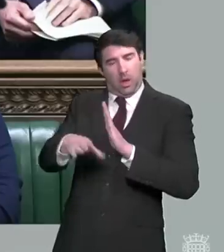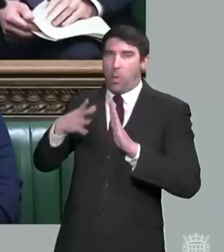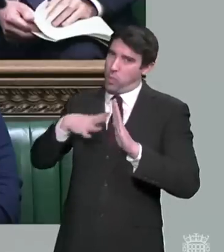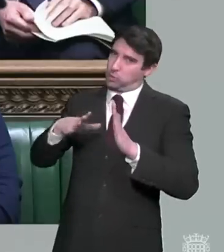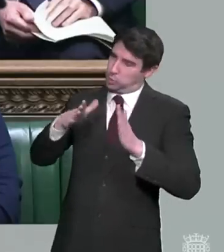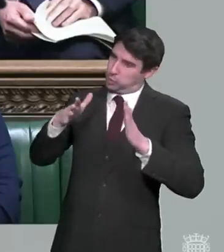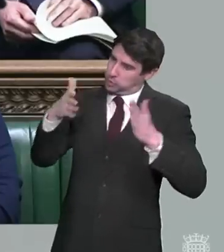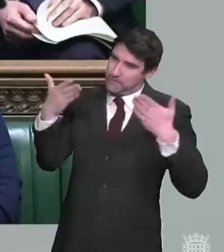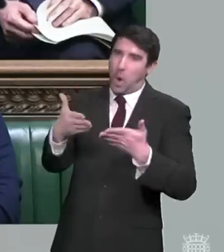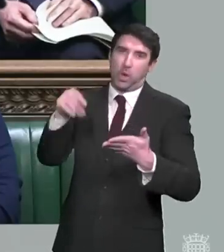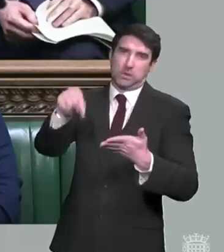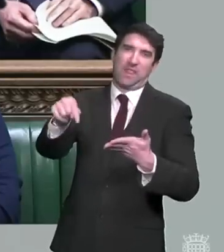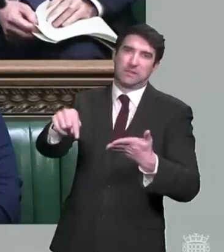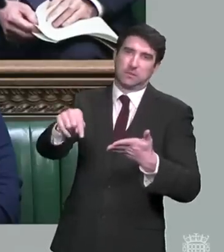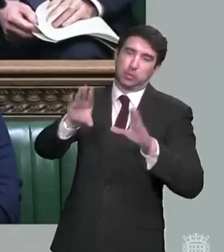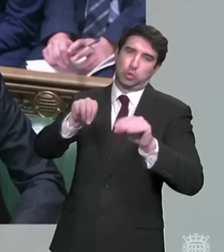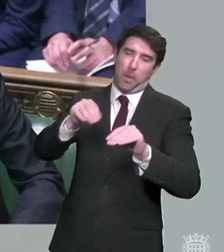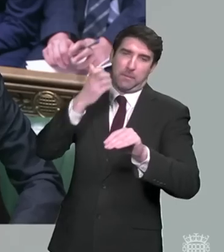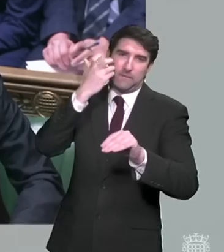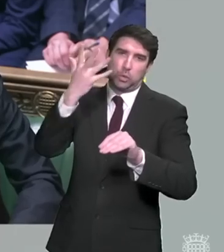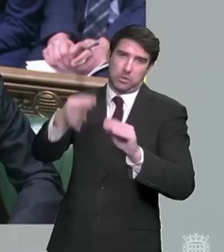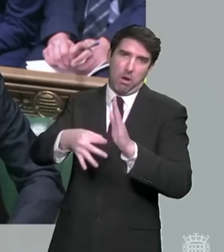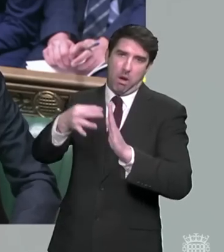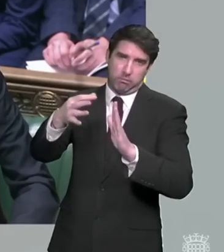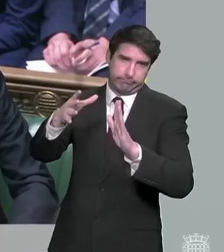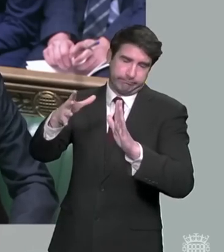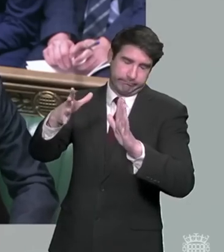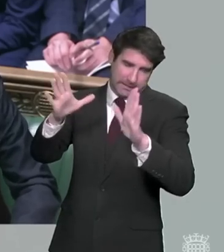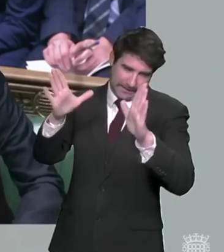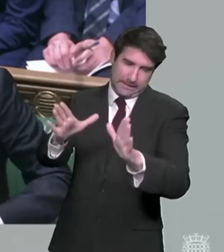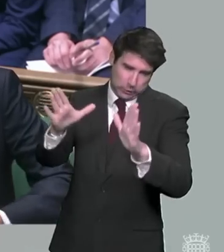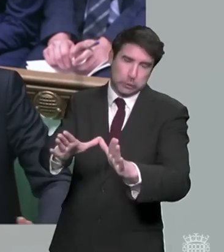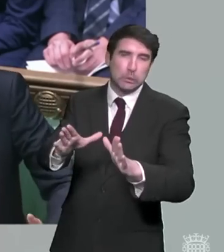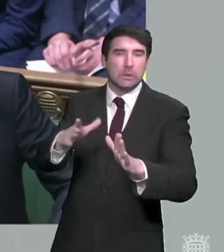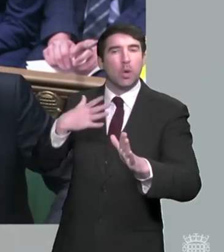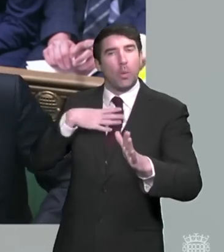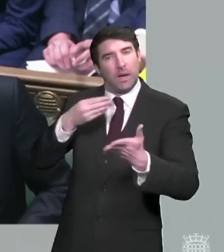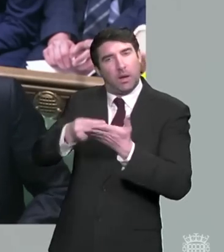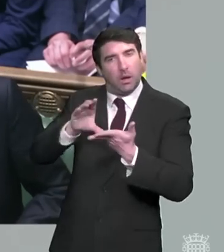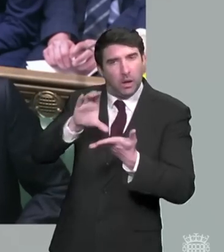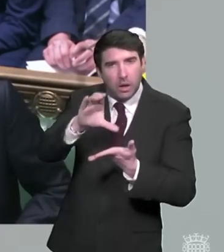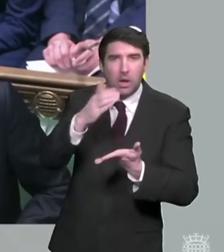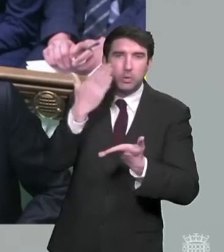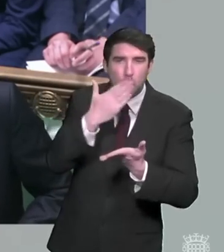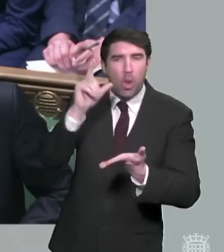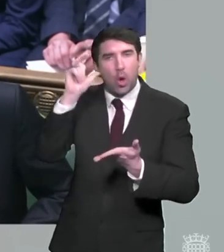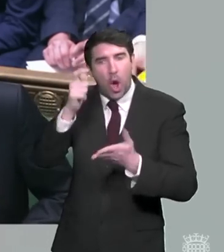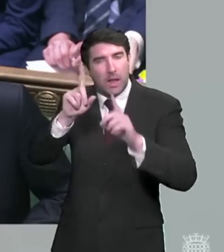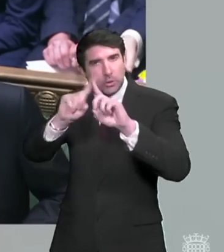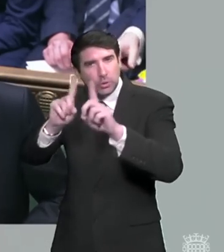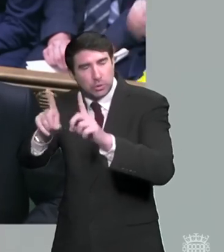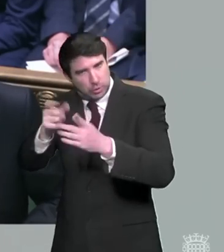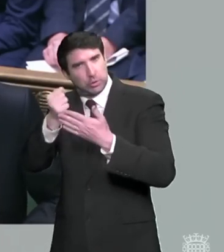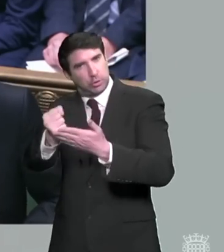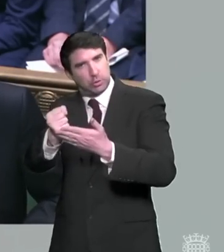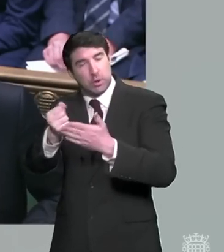and reduce. That's why we're putting more mental health community support into schools and colleges across the country. That's being rolled out as we speak.